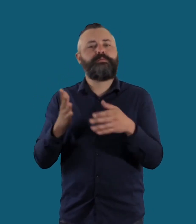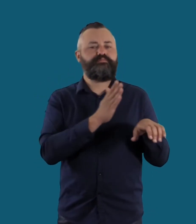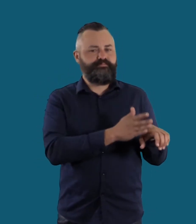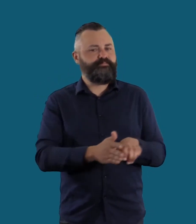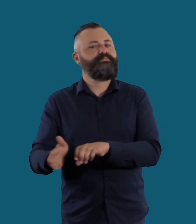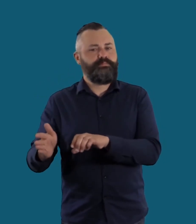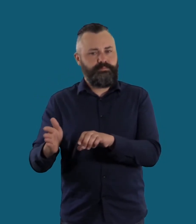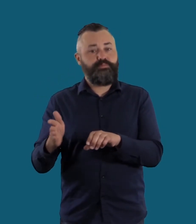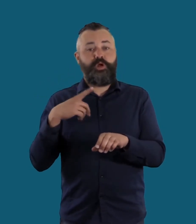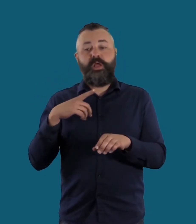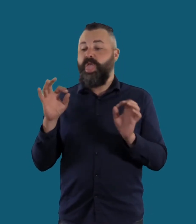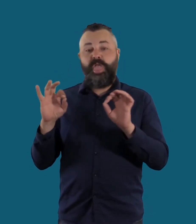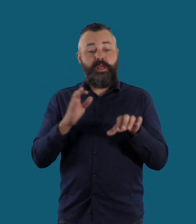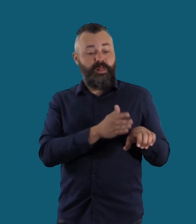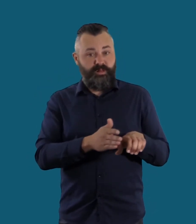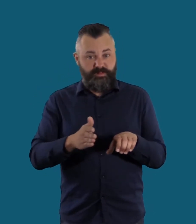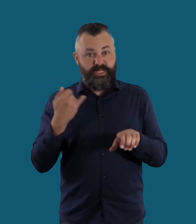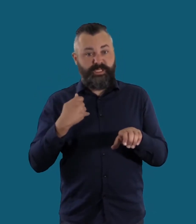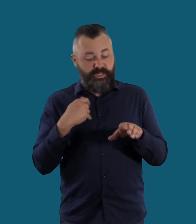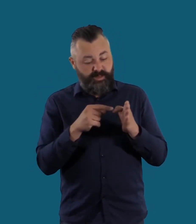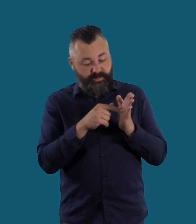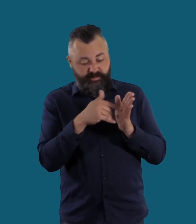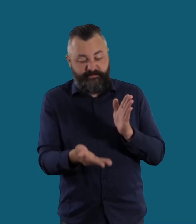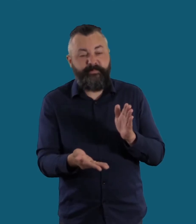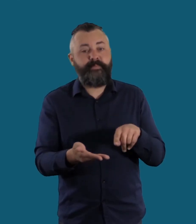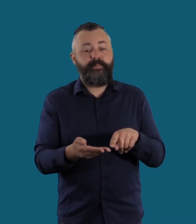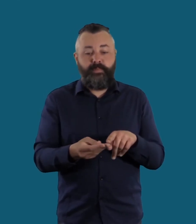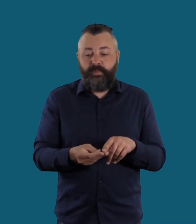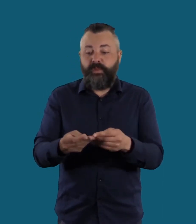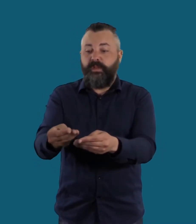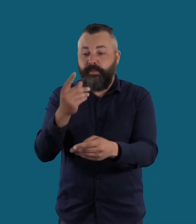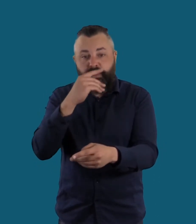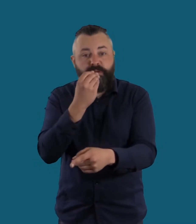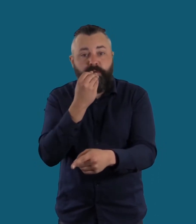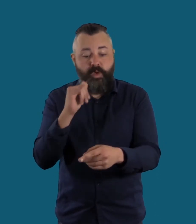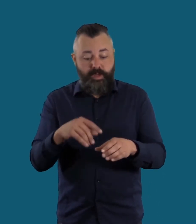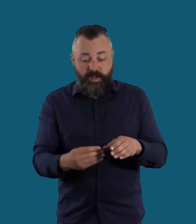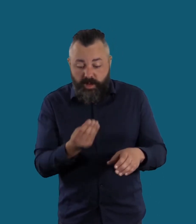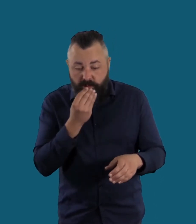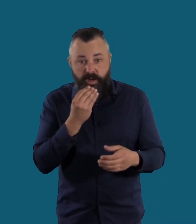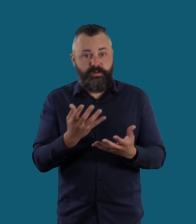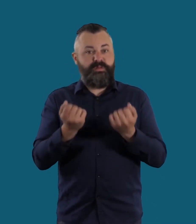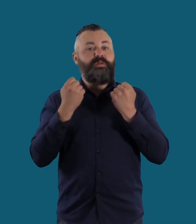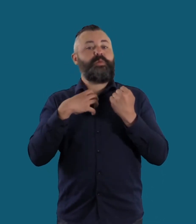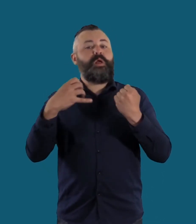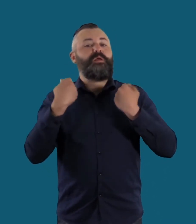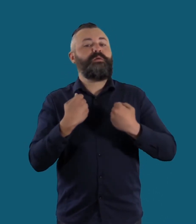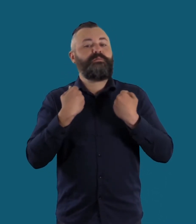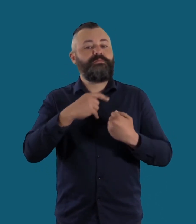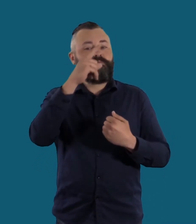Viruses can stay alive on the skin for up to 30 minutes, infecting food or surfaces. which can